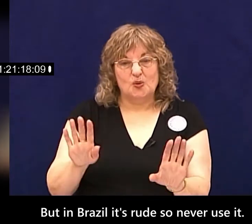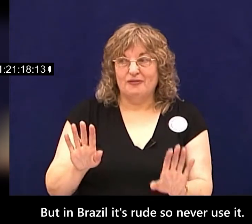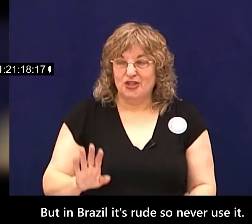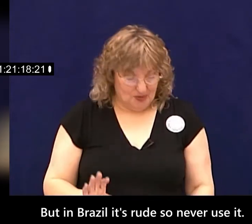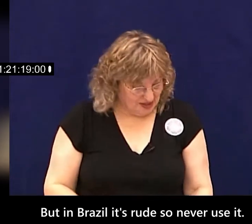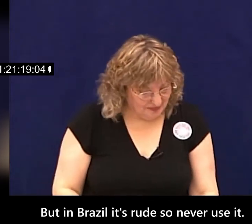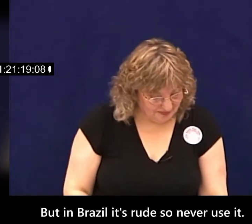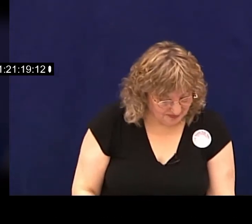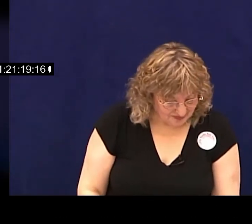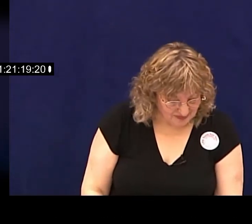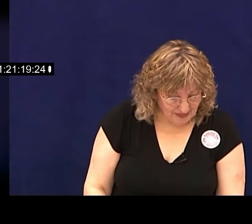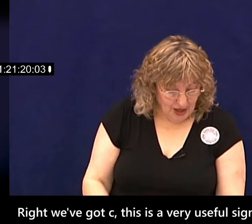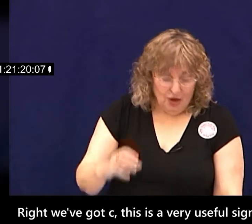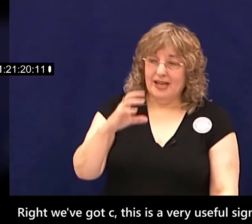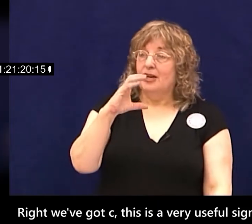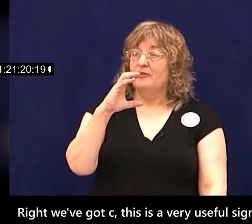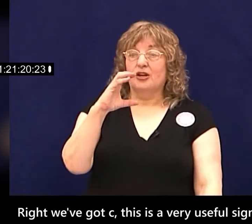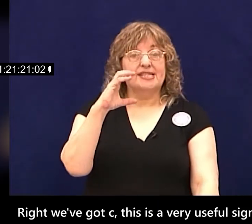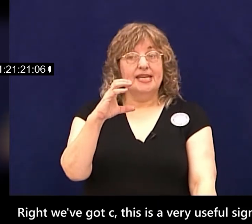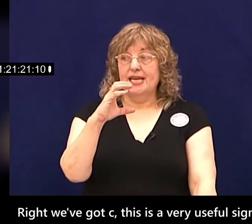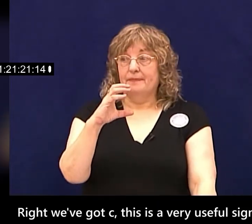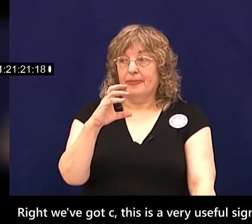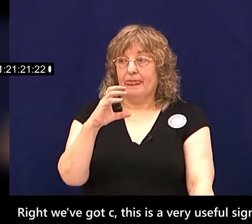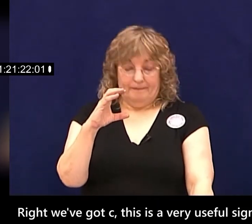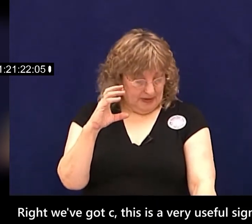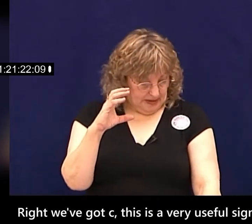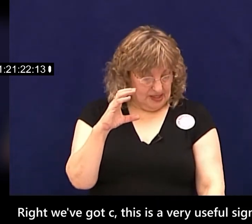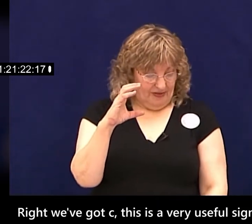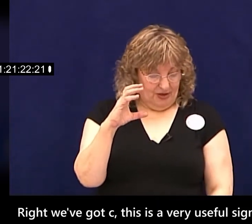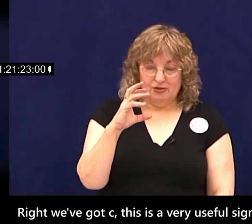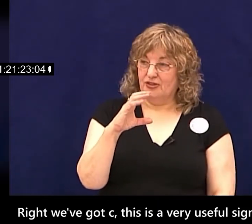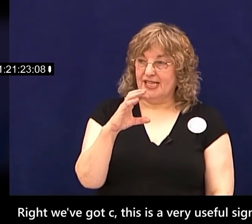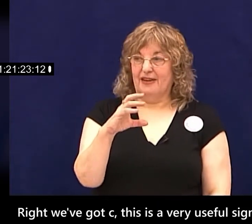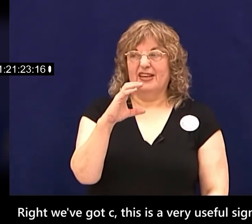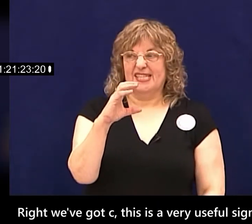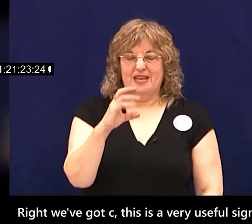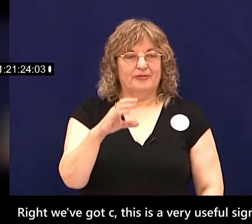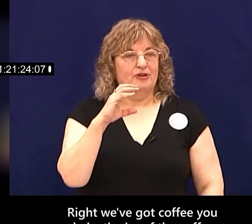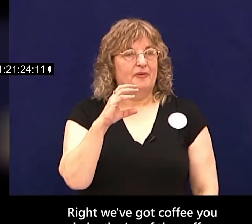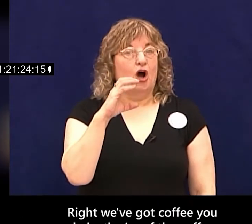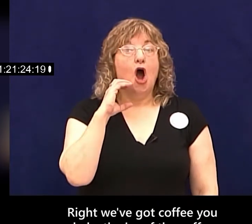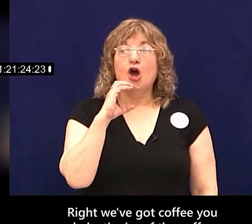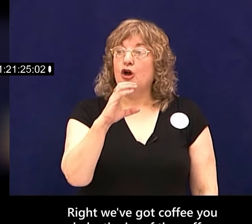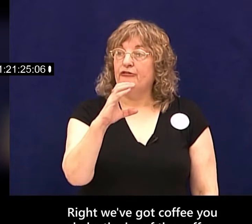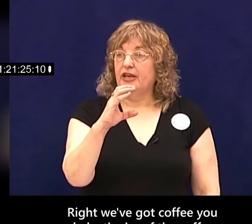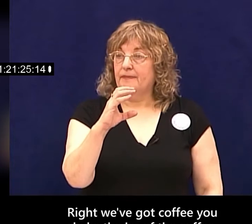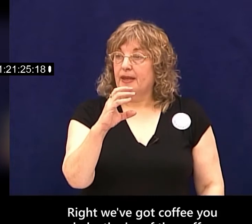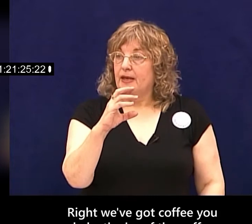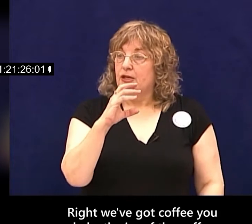never use it. Right, we've got C. This is a very useful sign, C. Right, we've got coffee. You